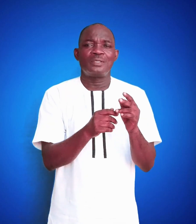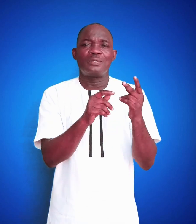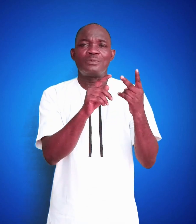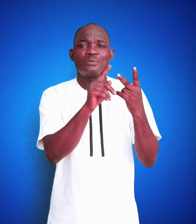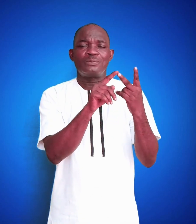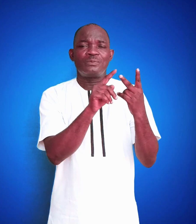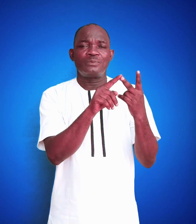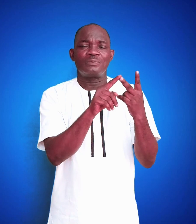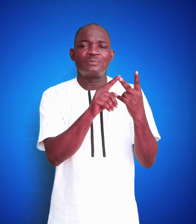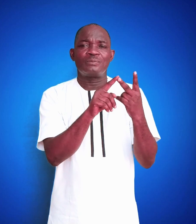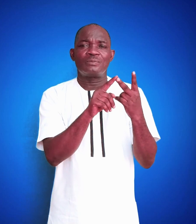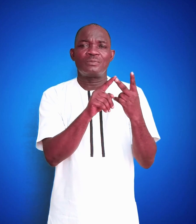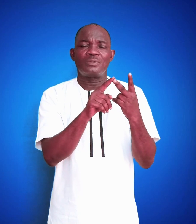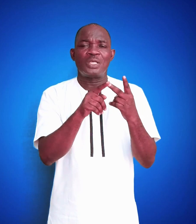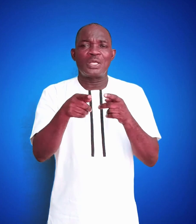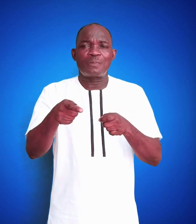2.